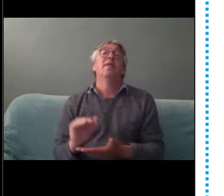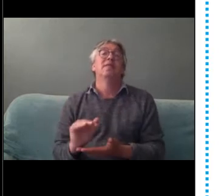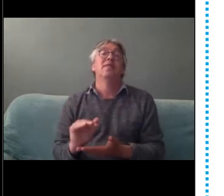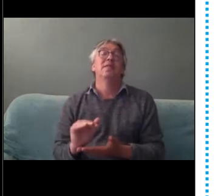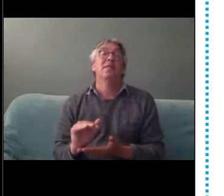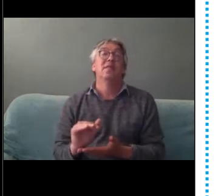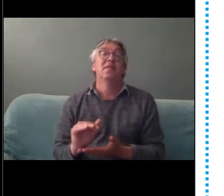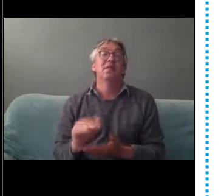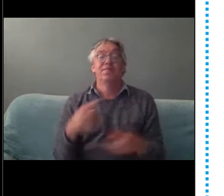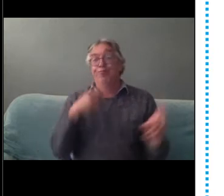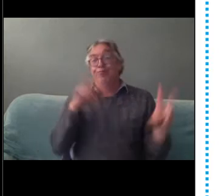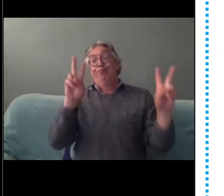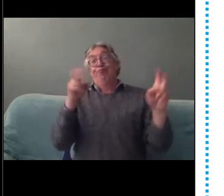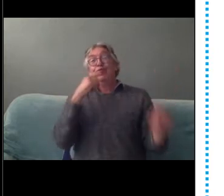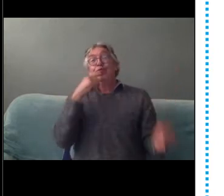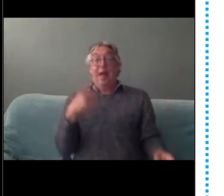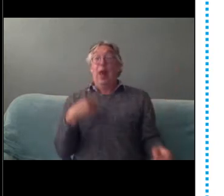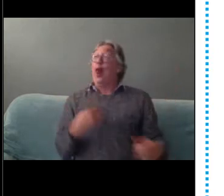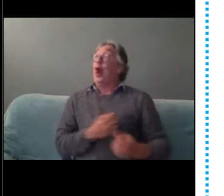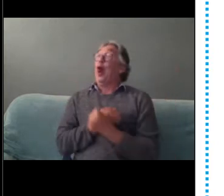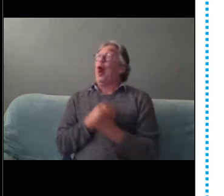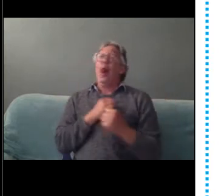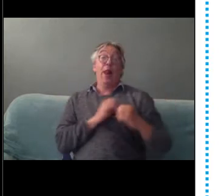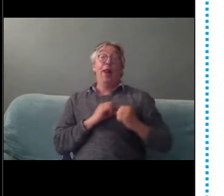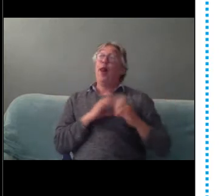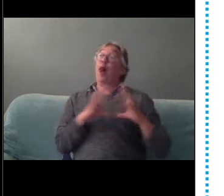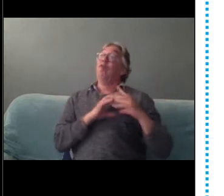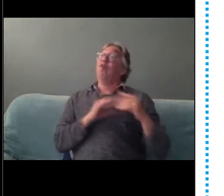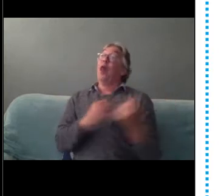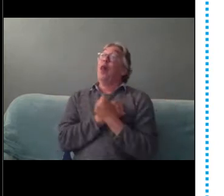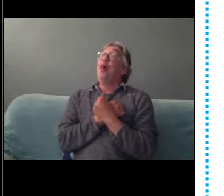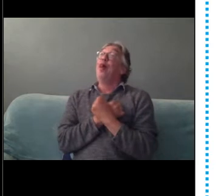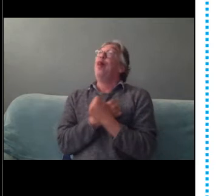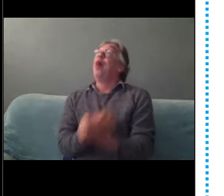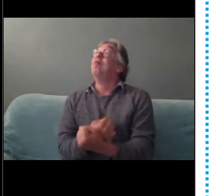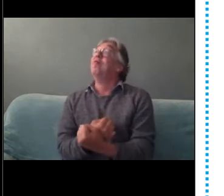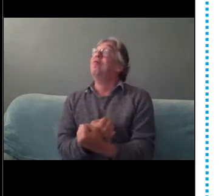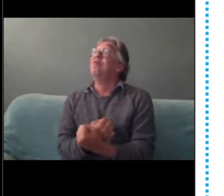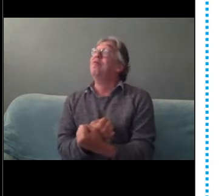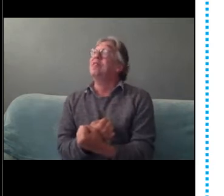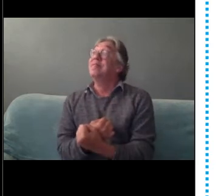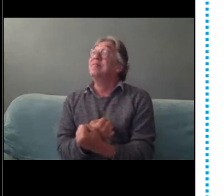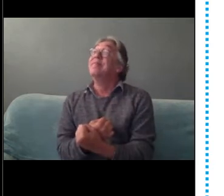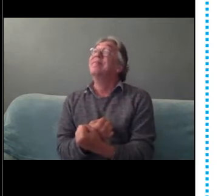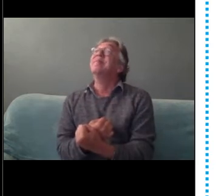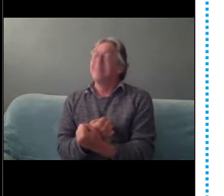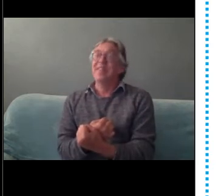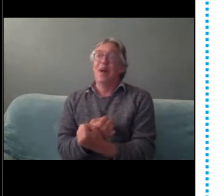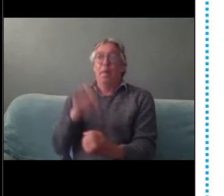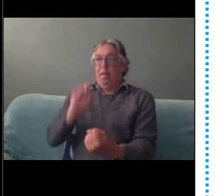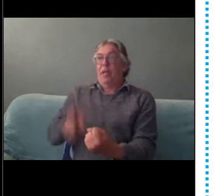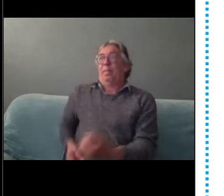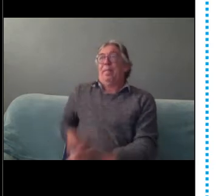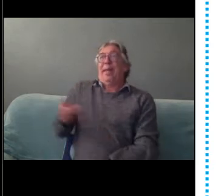time lower than if you were living by yourself. Well, it's the same disability, but they count and they take